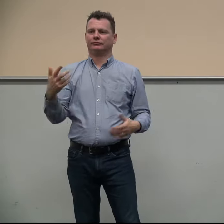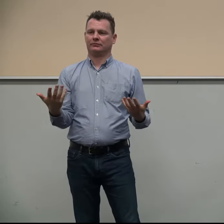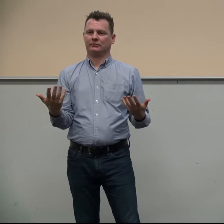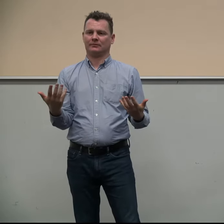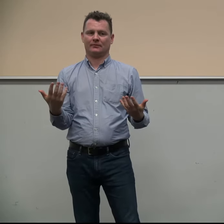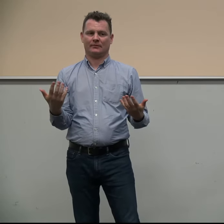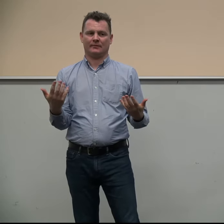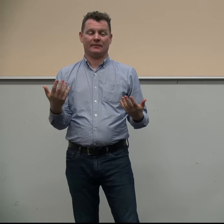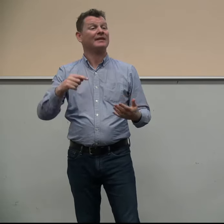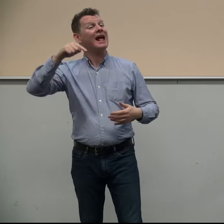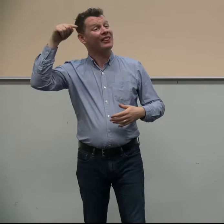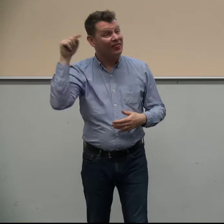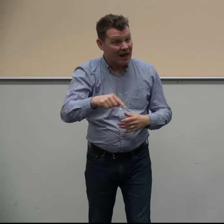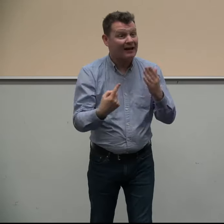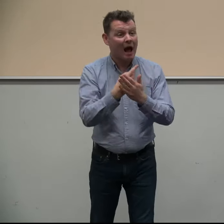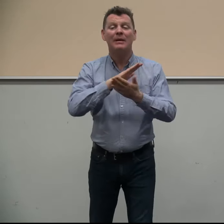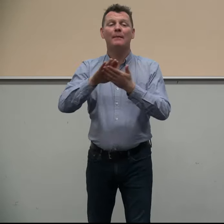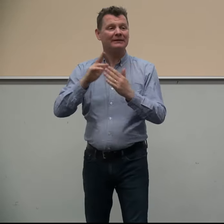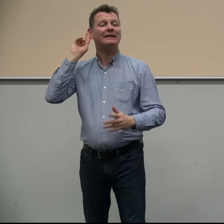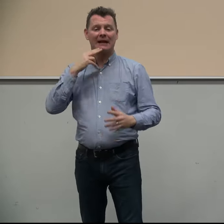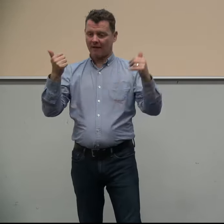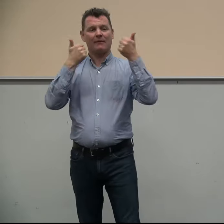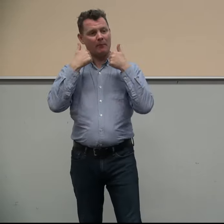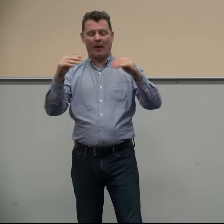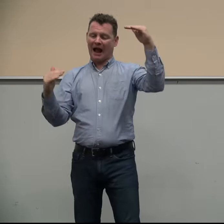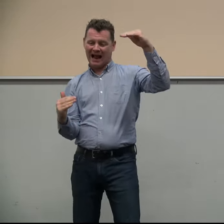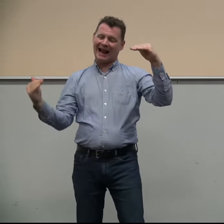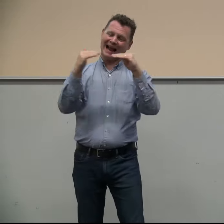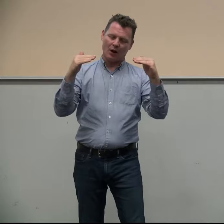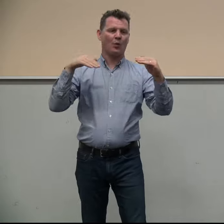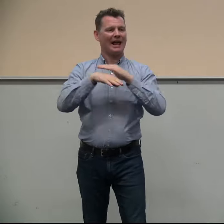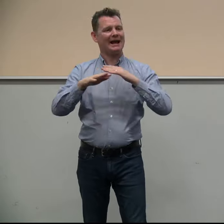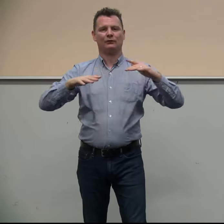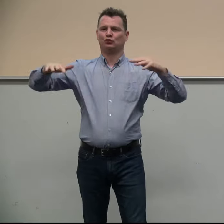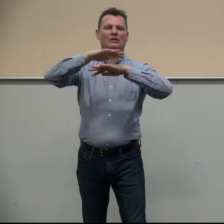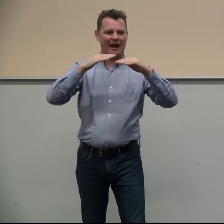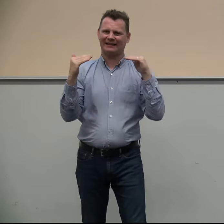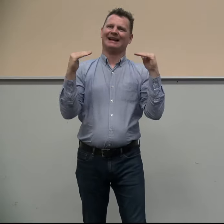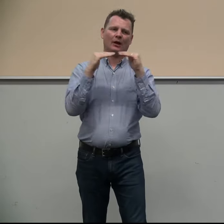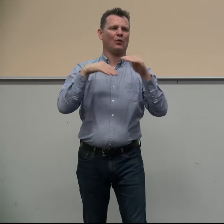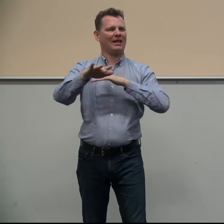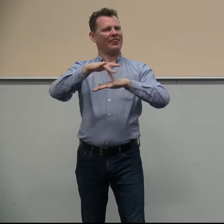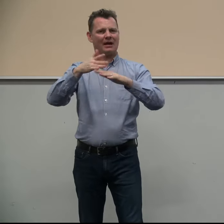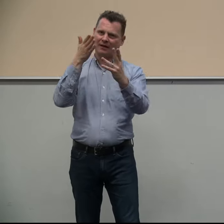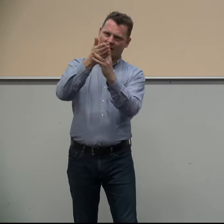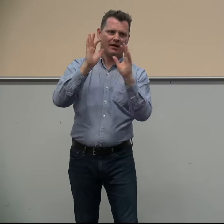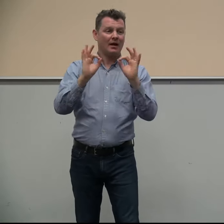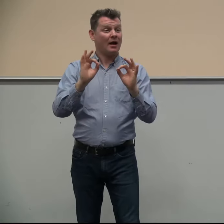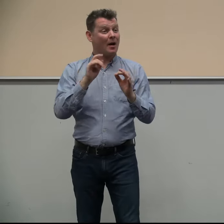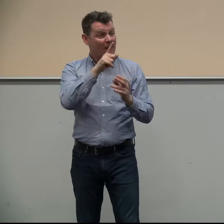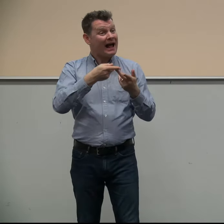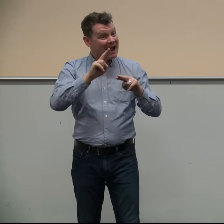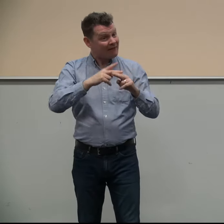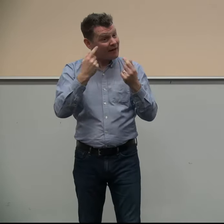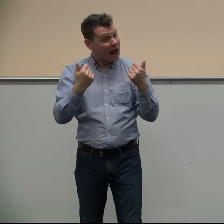then will deaf people be equal members of society in theatres. But think if that happens. Your average sign language